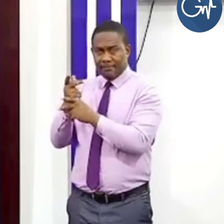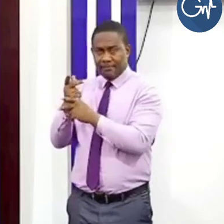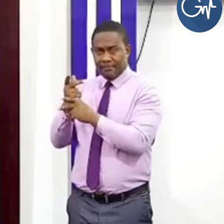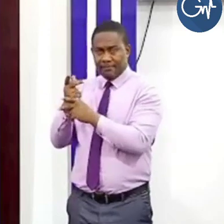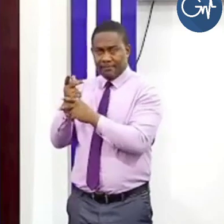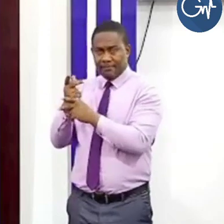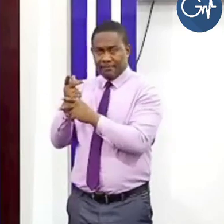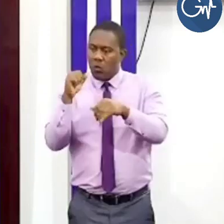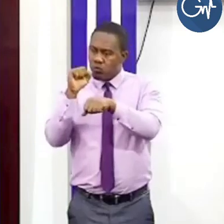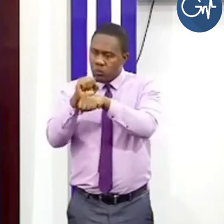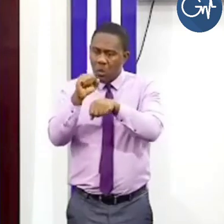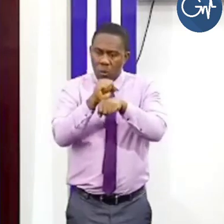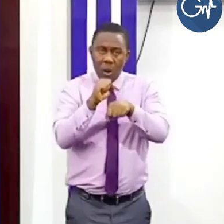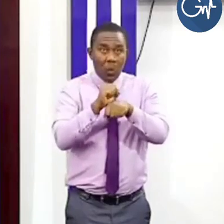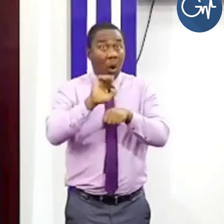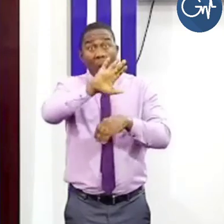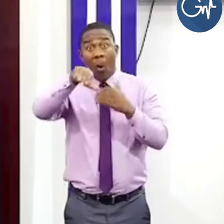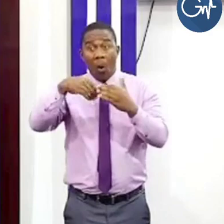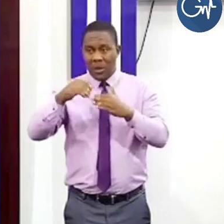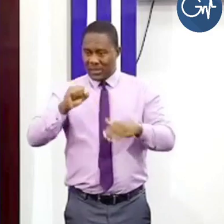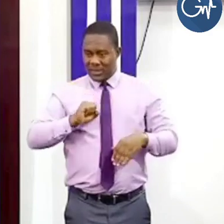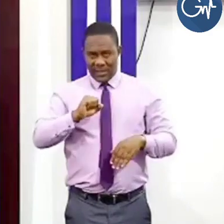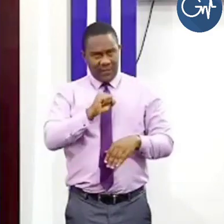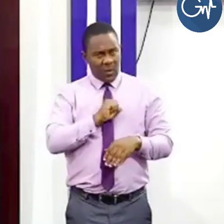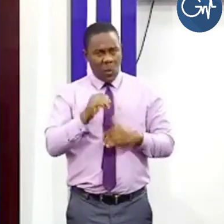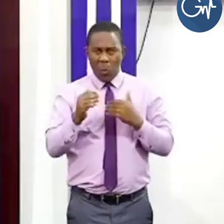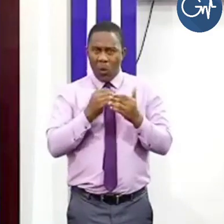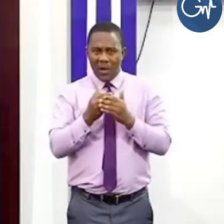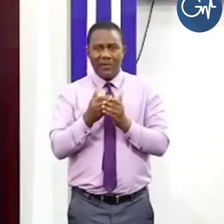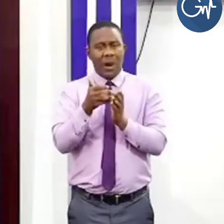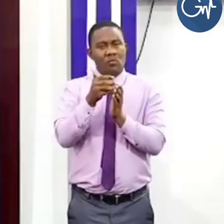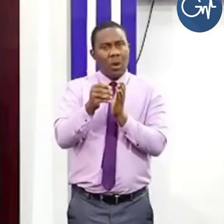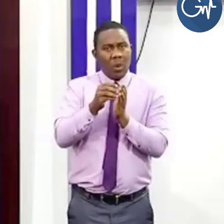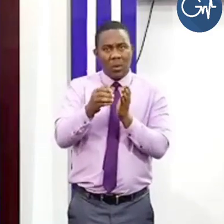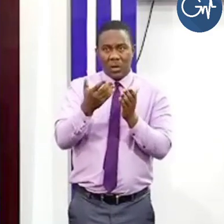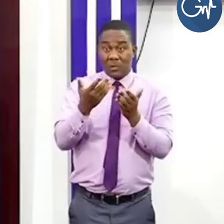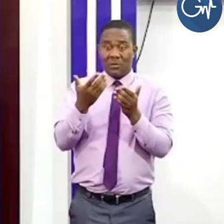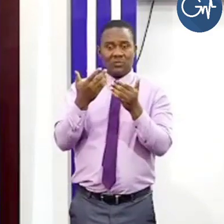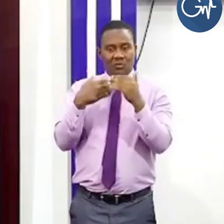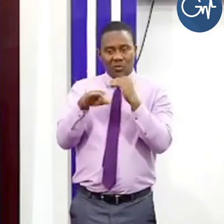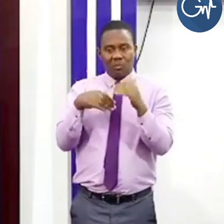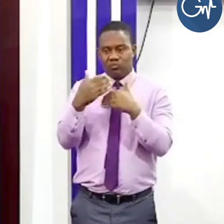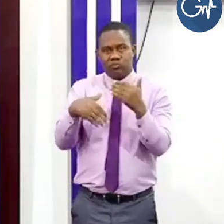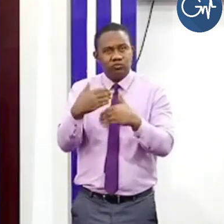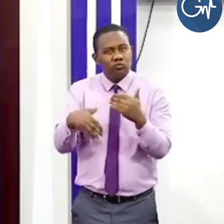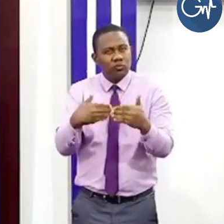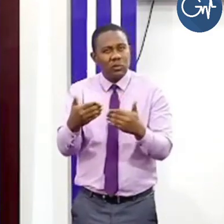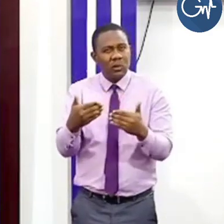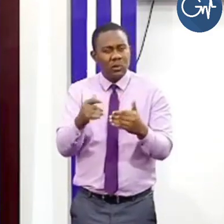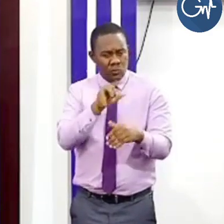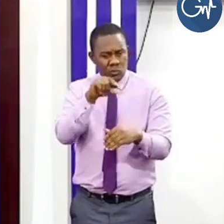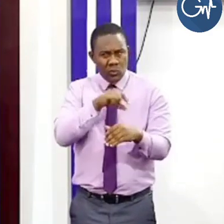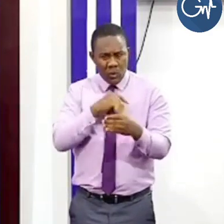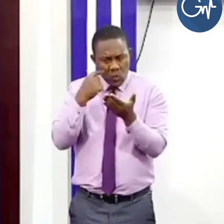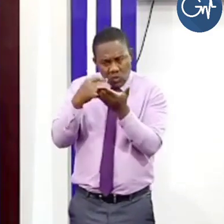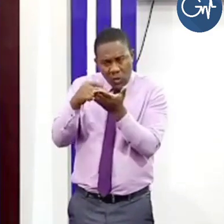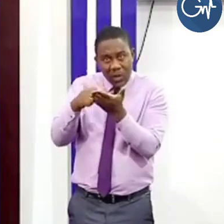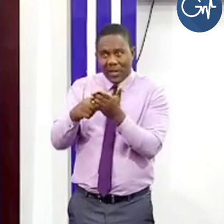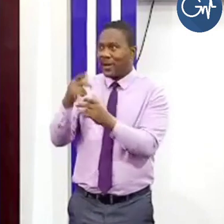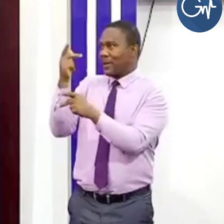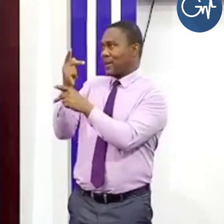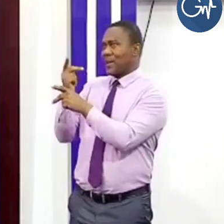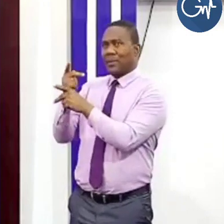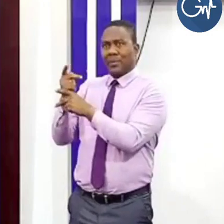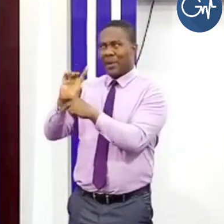post working to make sure that any grains that is coming into our warehouse will go through proper quality control checks before